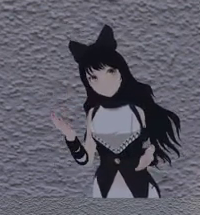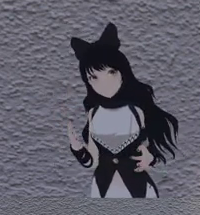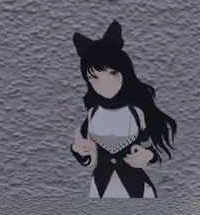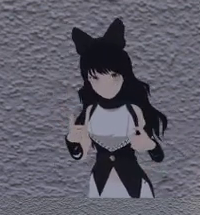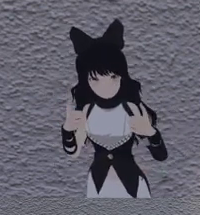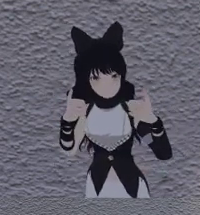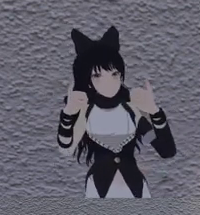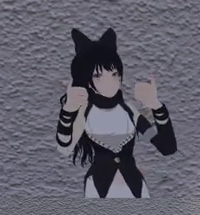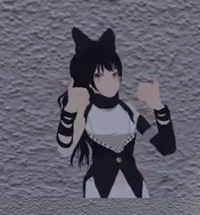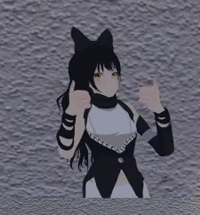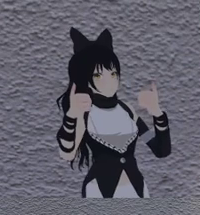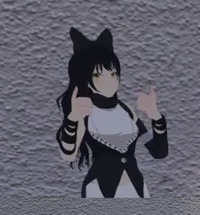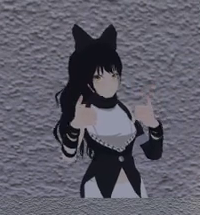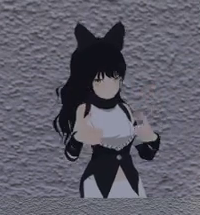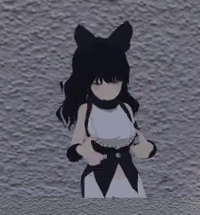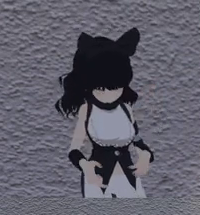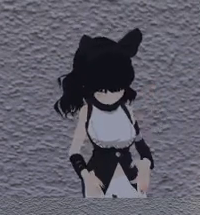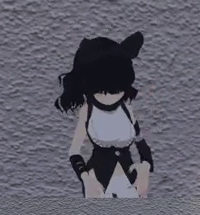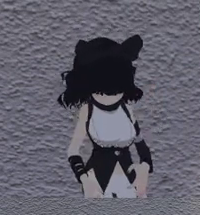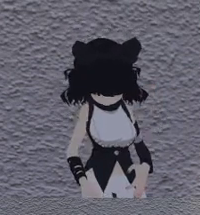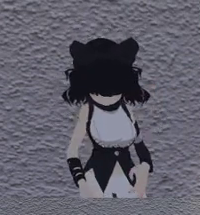Food, eat. Just the same thing.